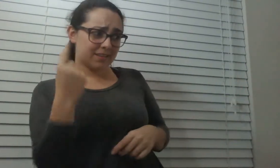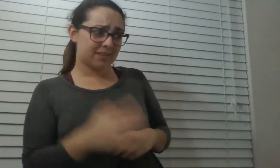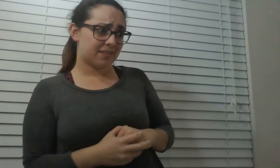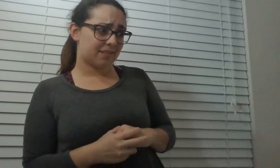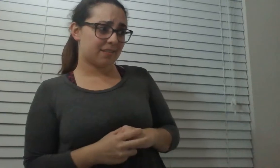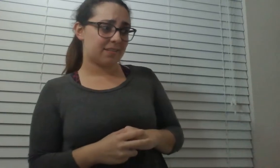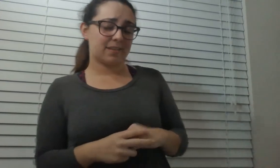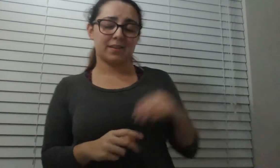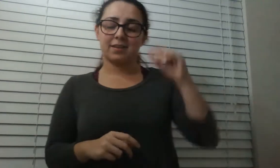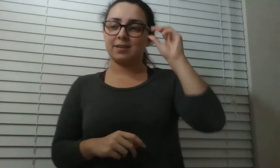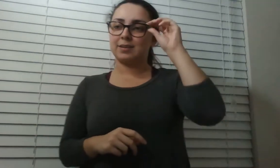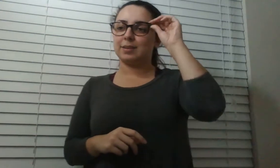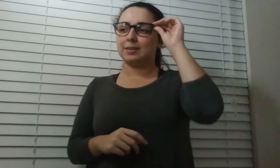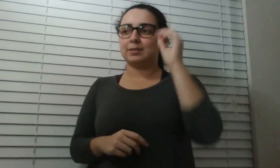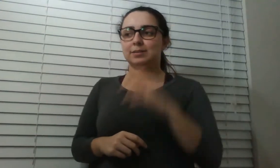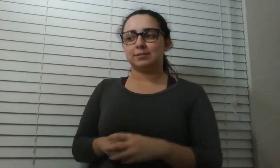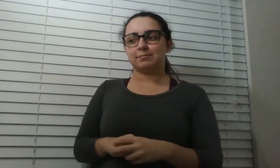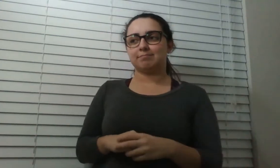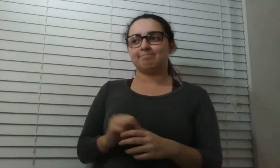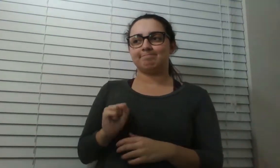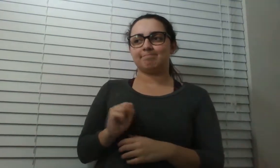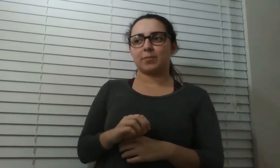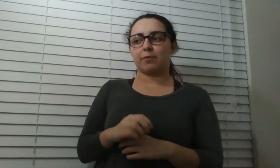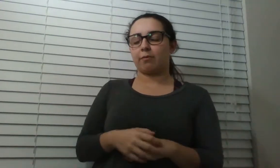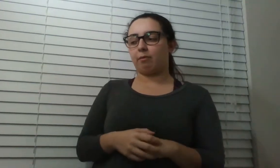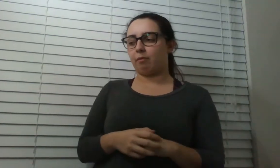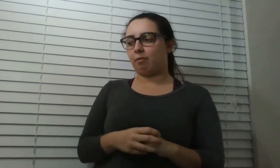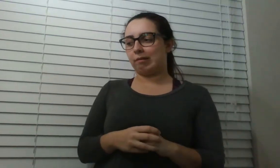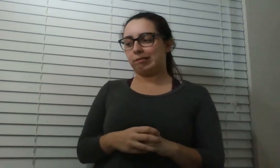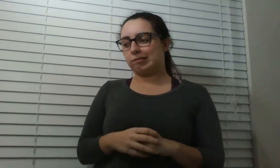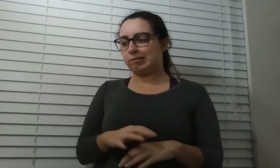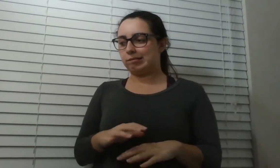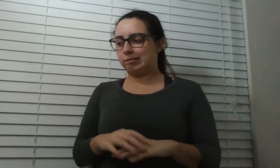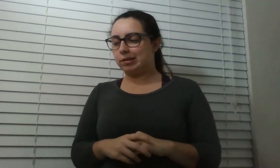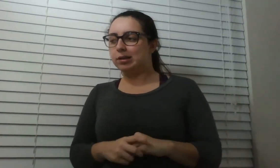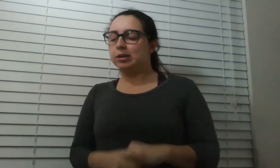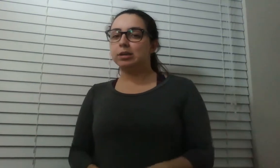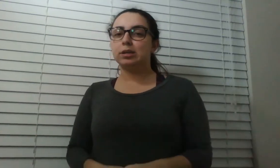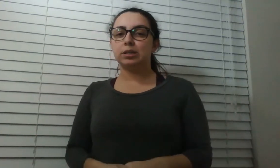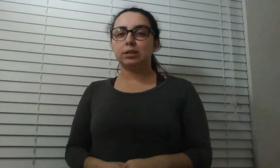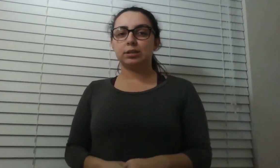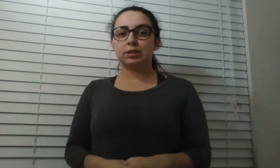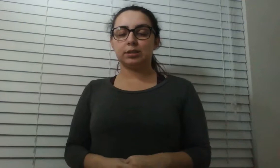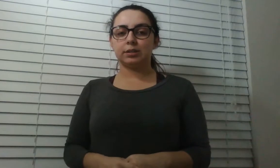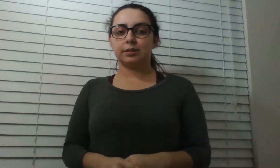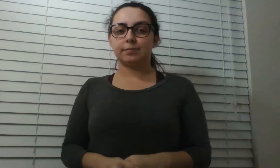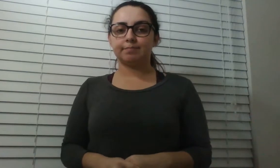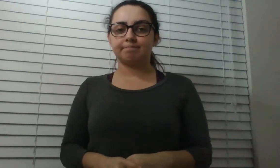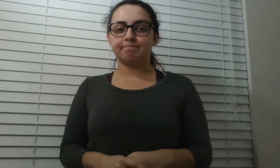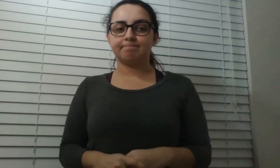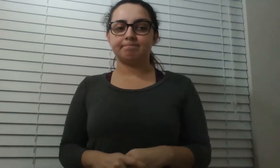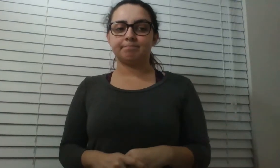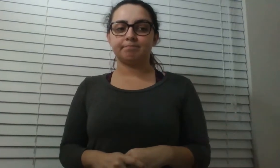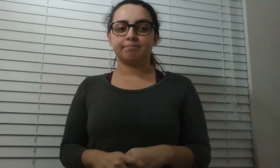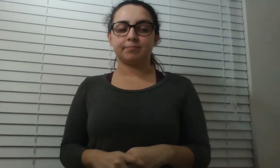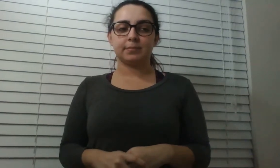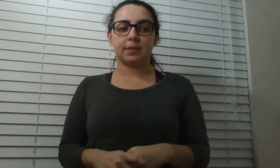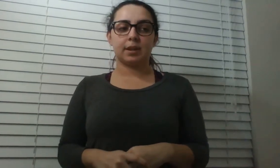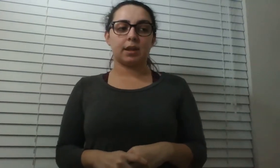So, I was trying to think of something that was quite incorrect. He's trying to pull out the big guns. I don't see how you